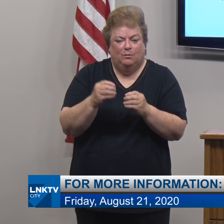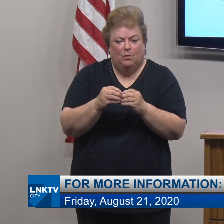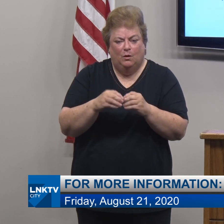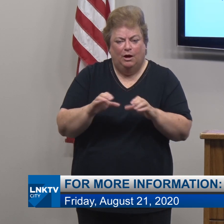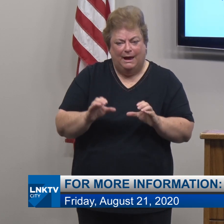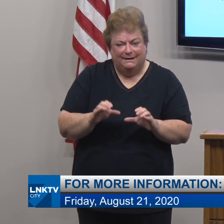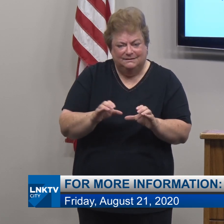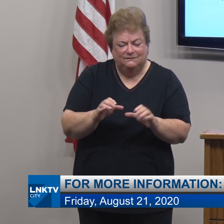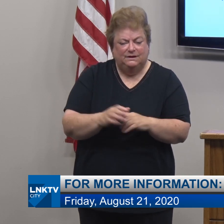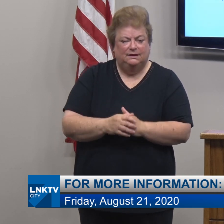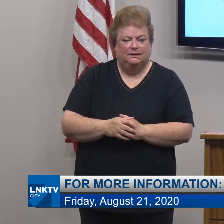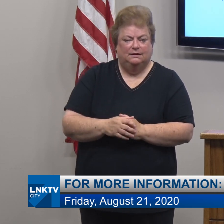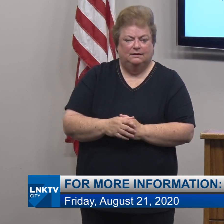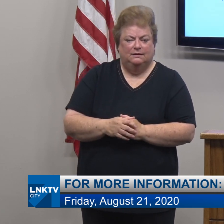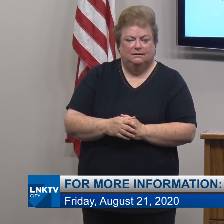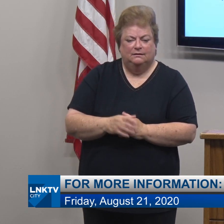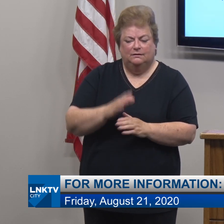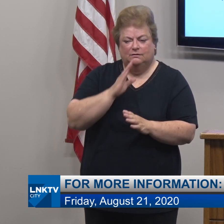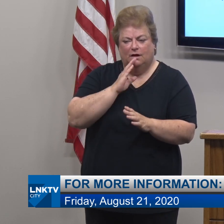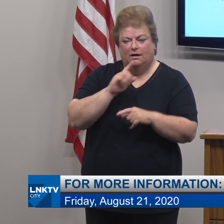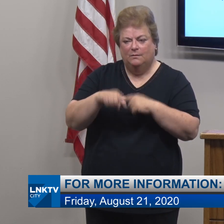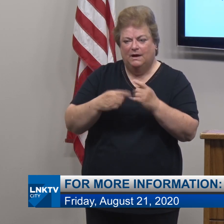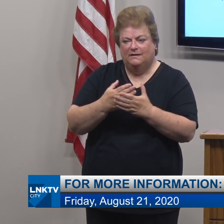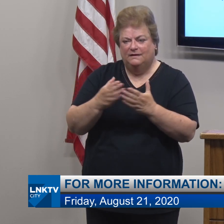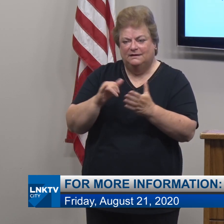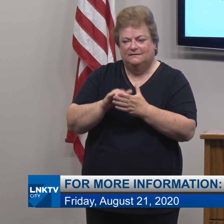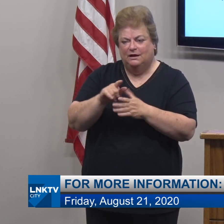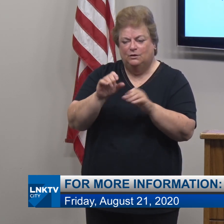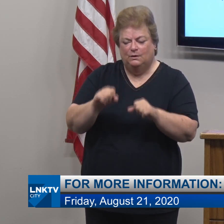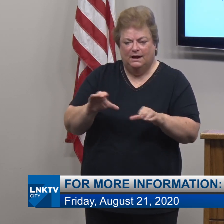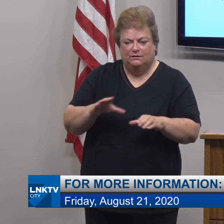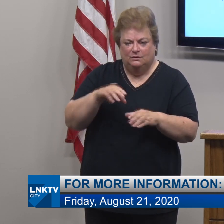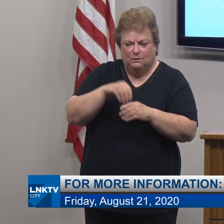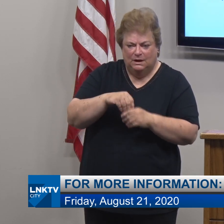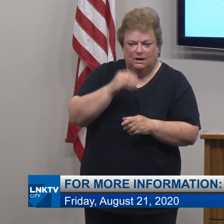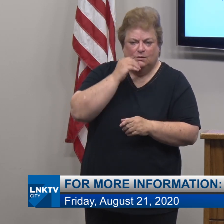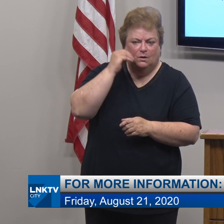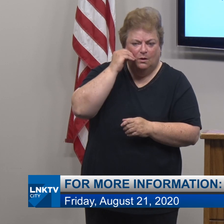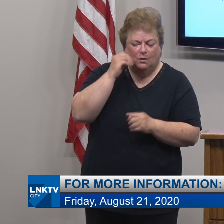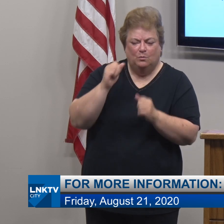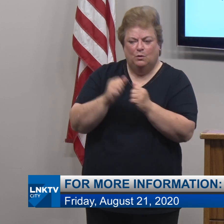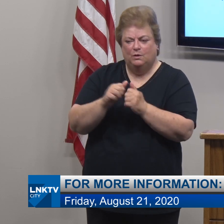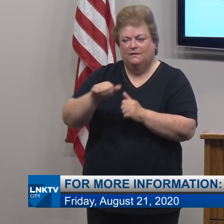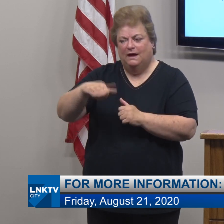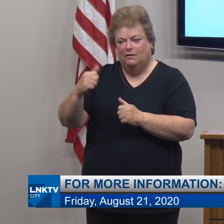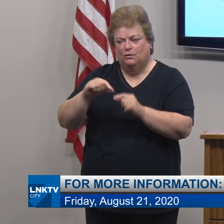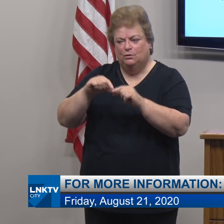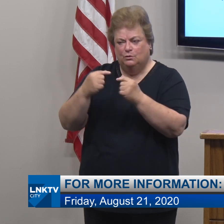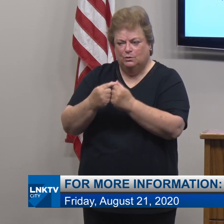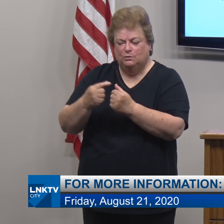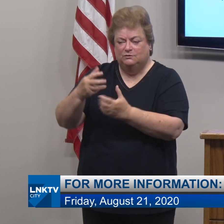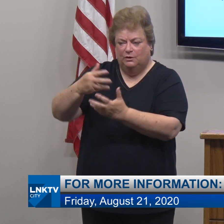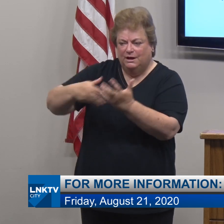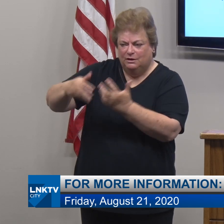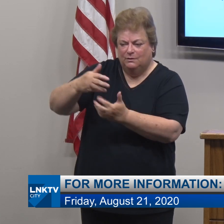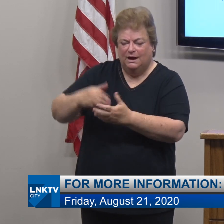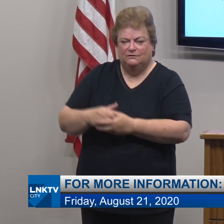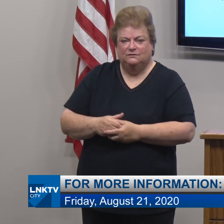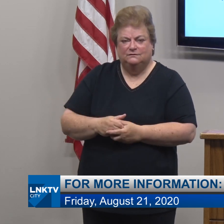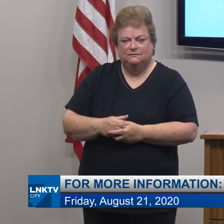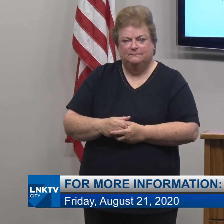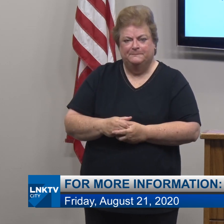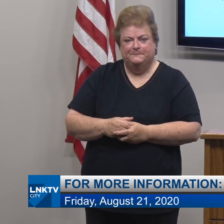And talking about some of the things that they can do in the home and with other groups and interactions, Riley. So